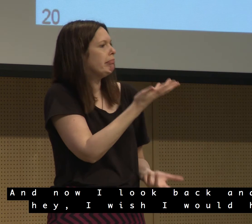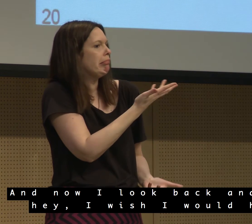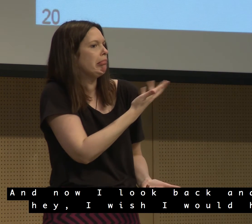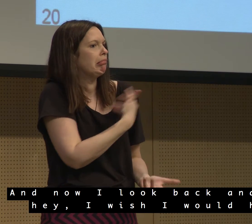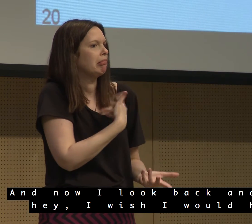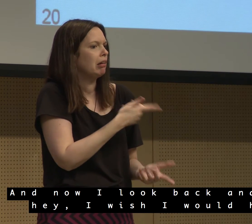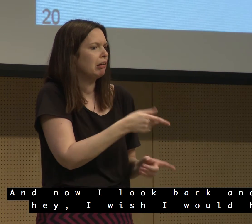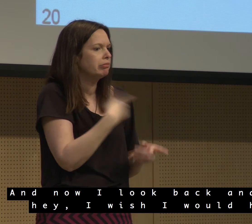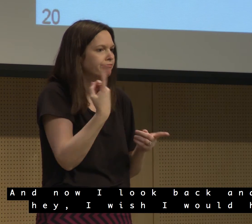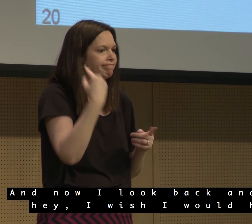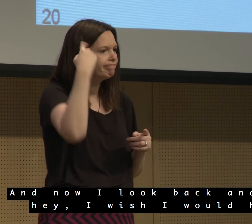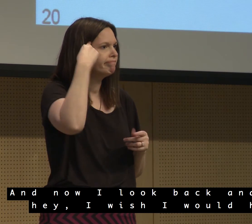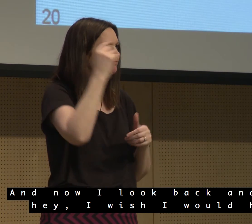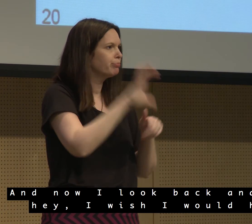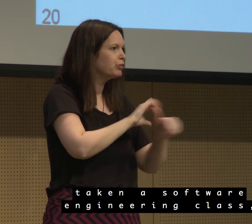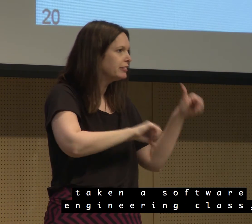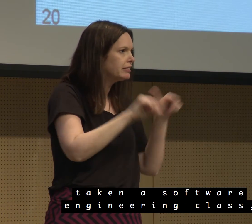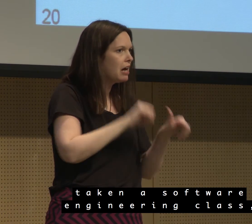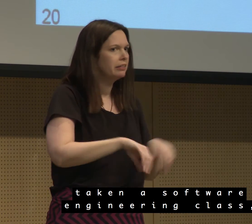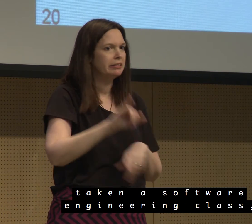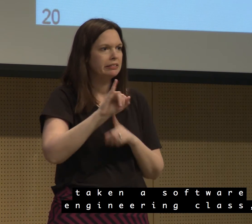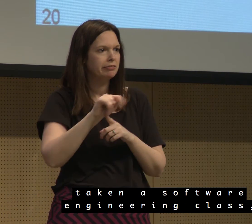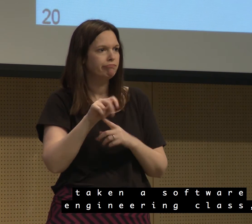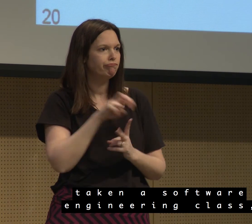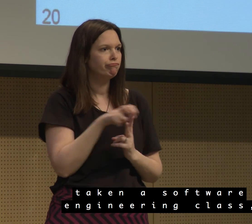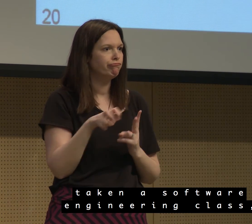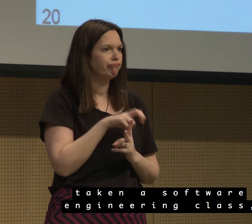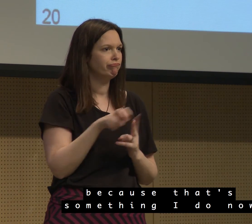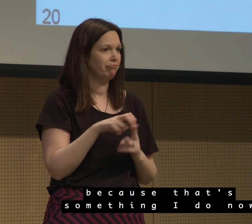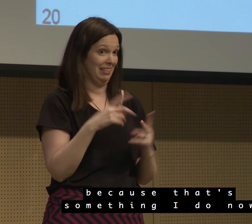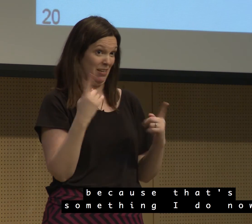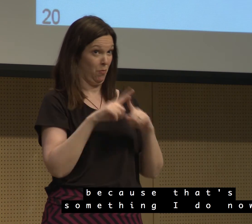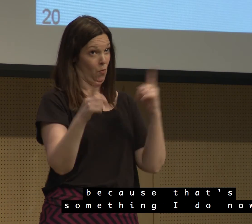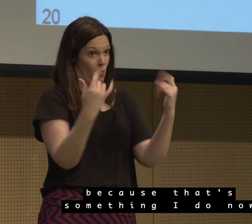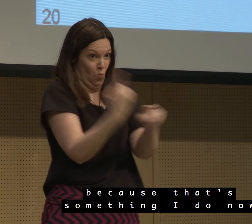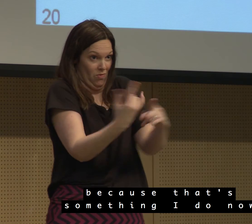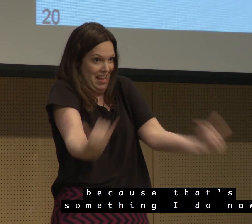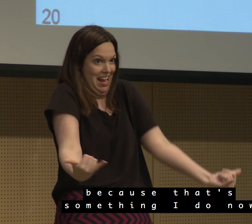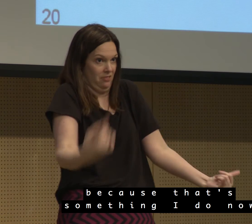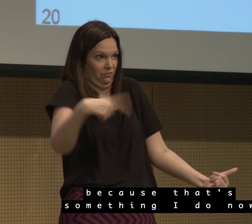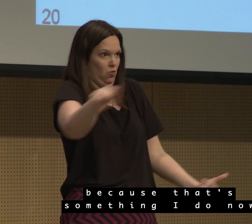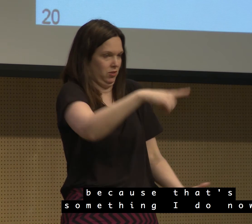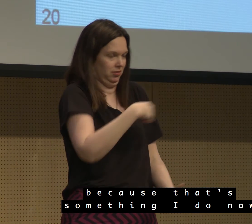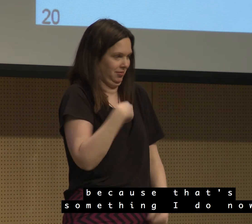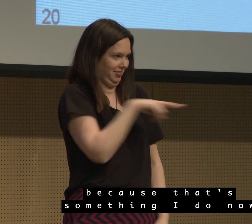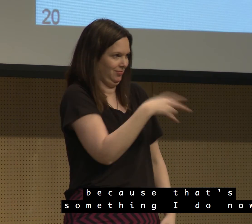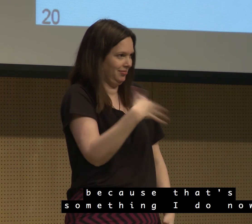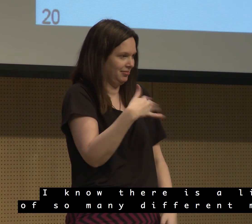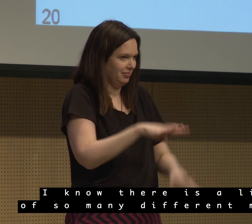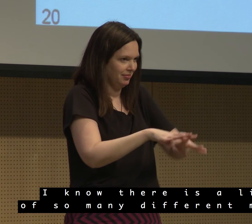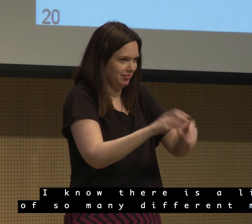back and wish, hey, I wish I would have taken a software engineering class because that's something I do now. I